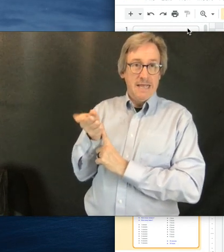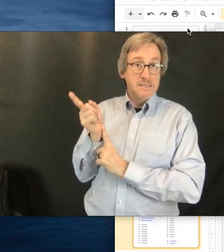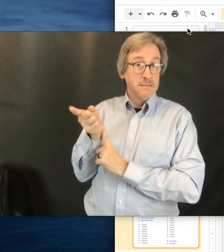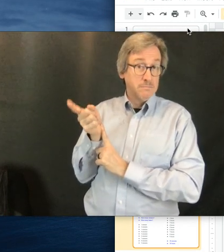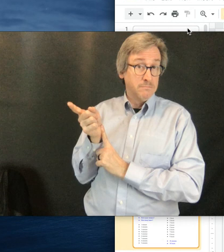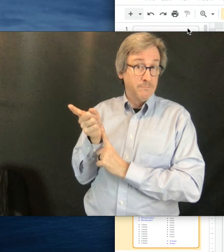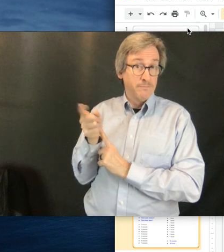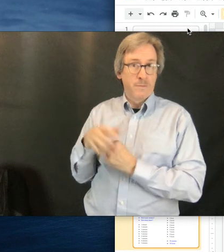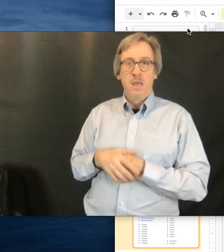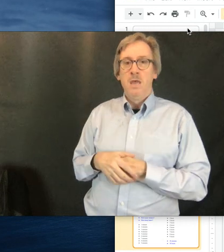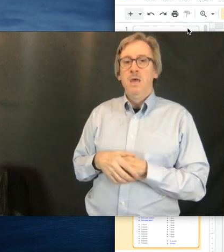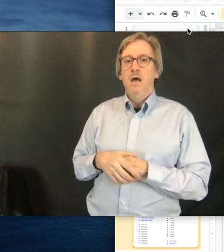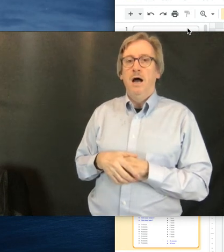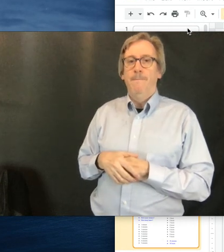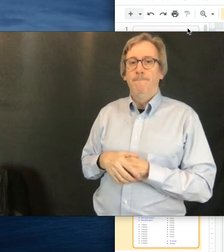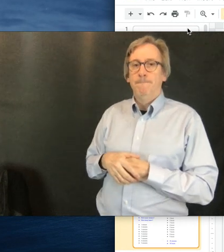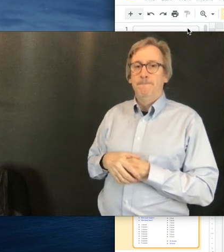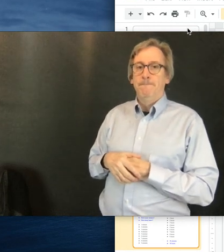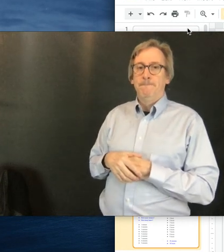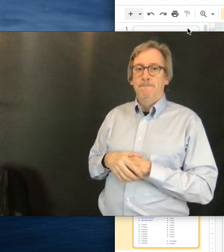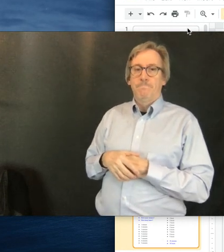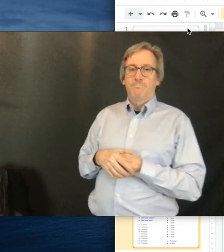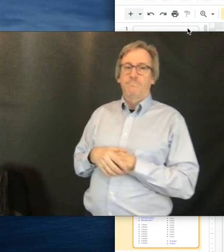is this. We'll